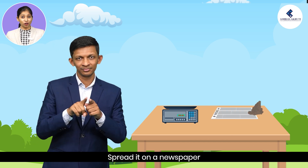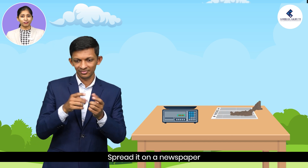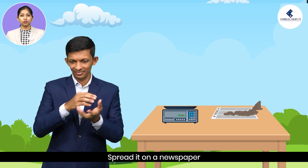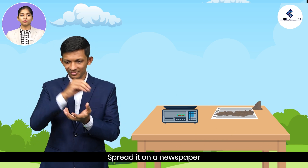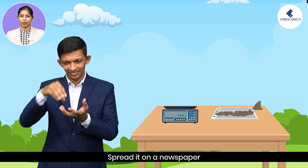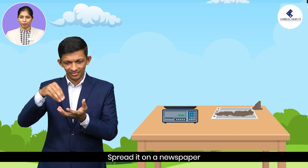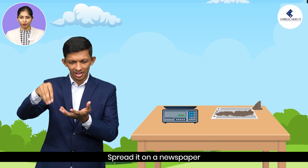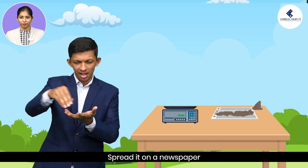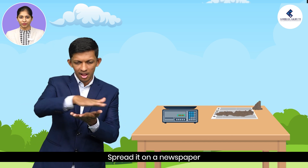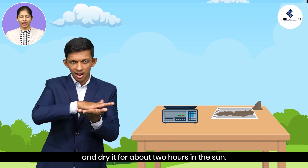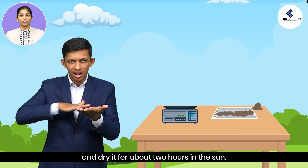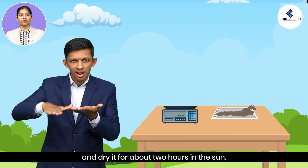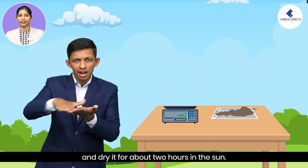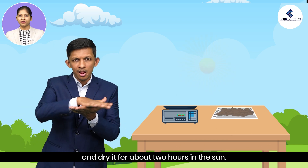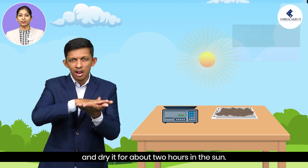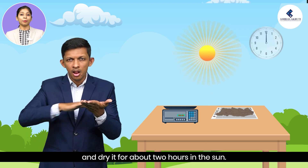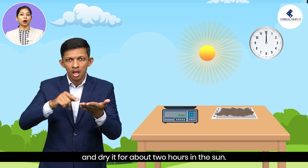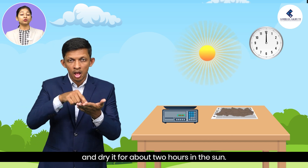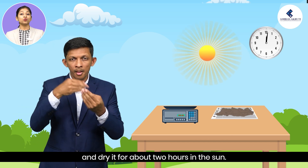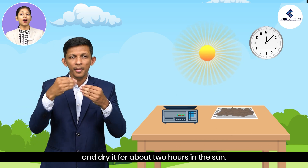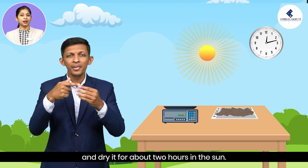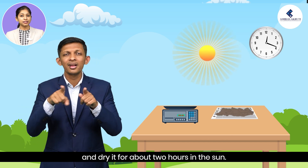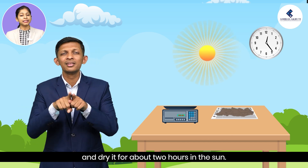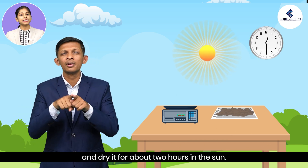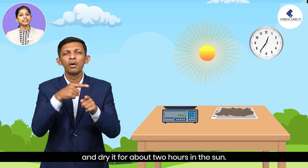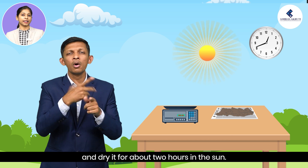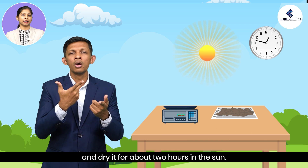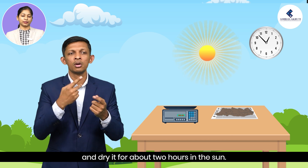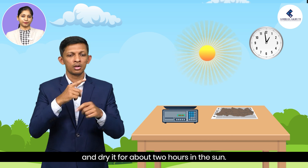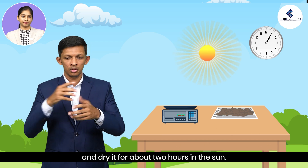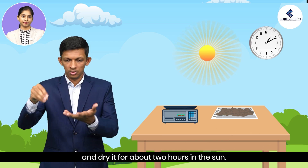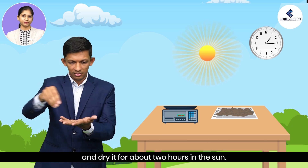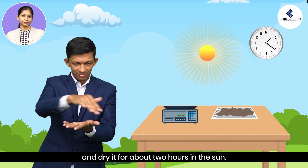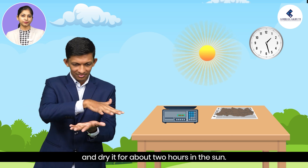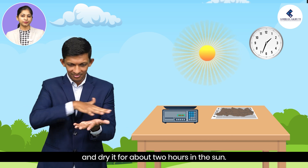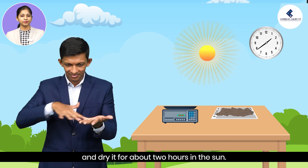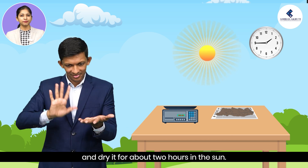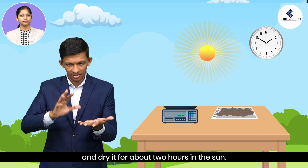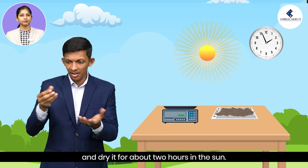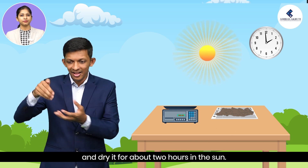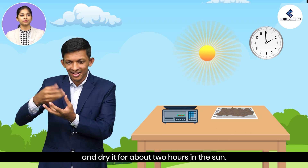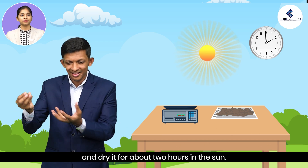Spread it on a newspaper and dry it for about 2 hours in the sun.